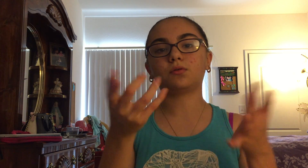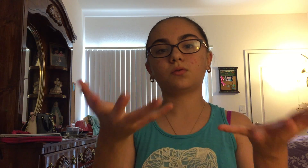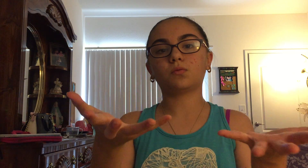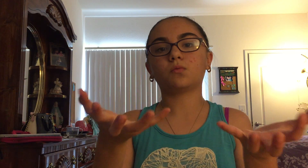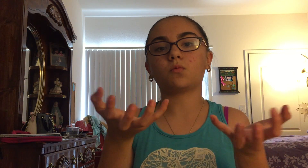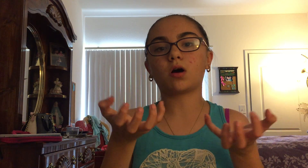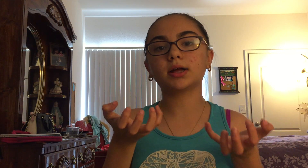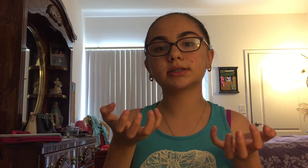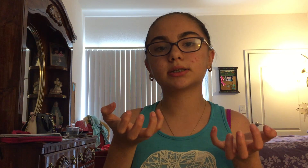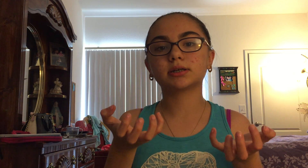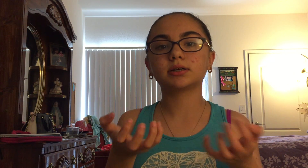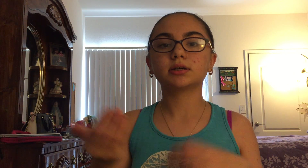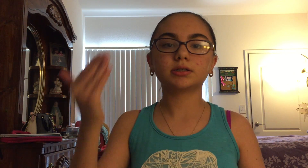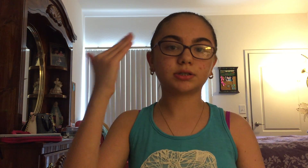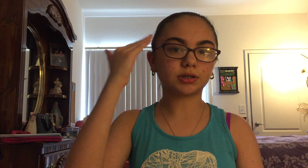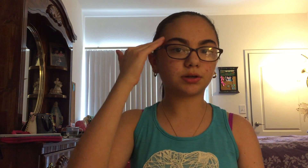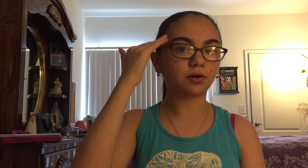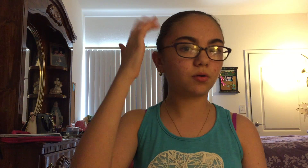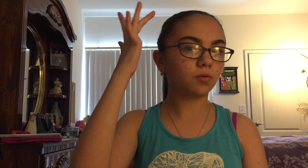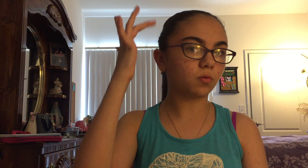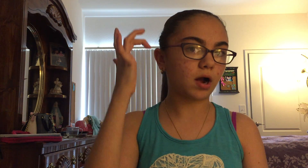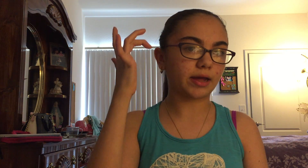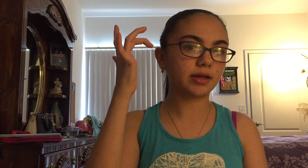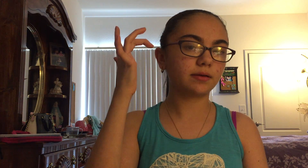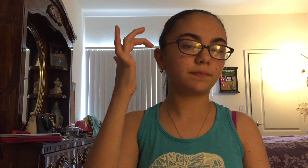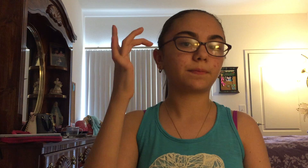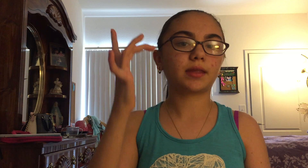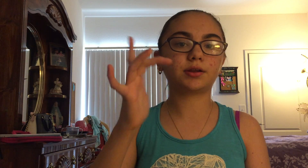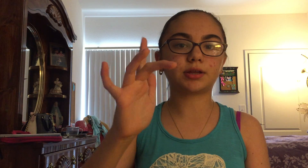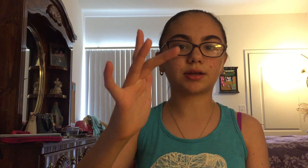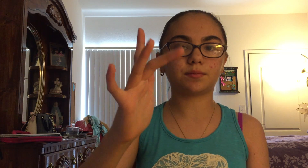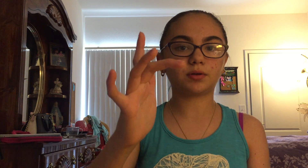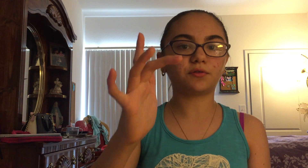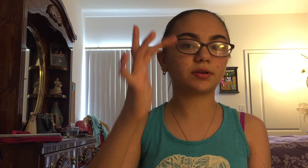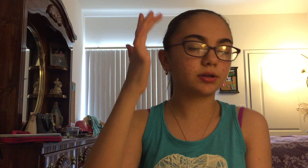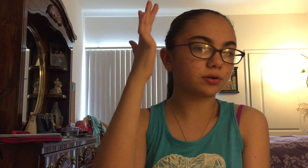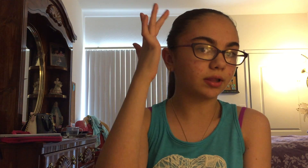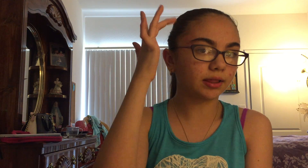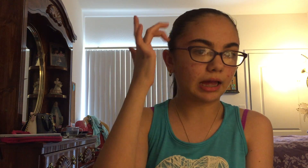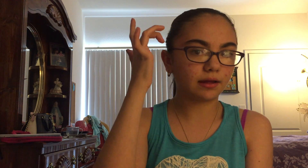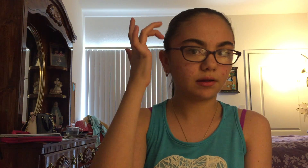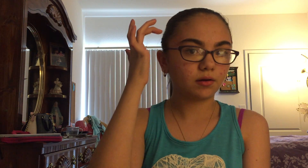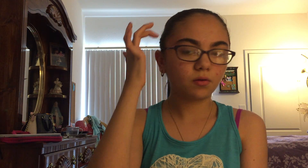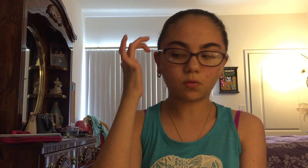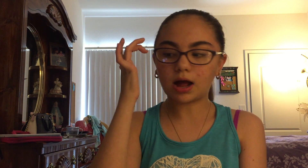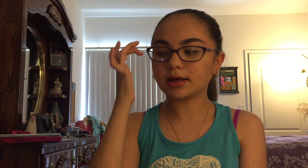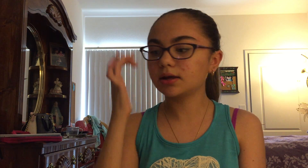want to know why and you take your middle finger and go like that why